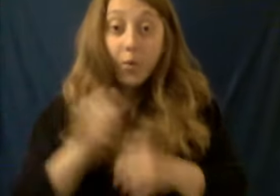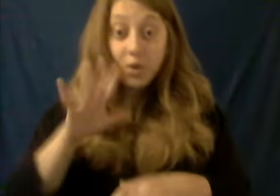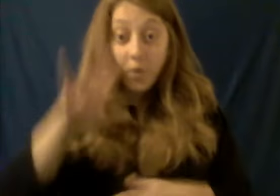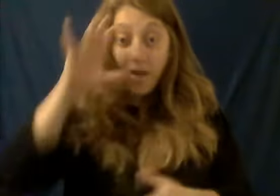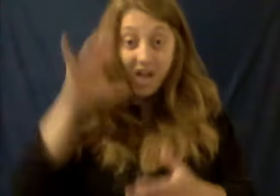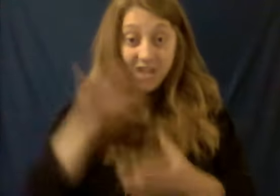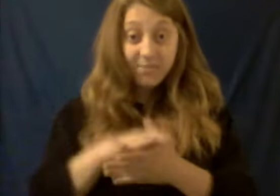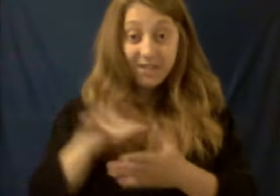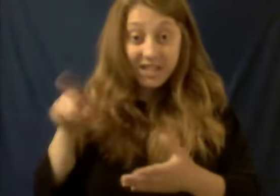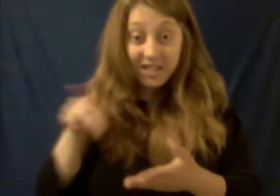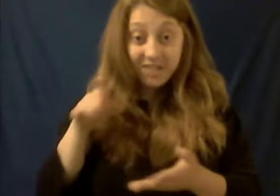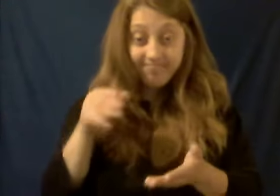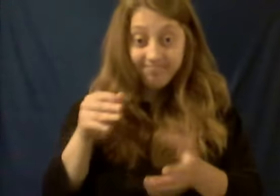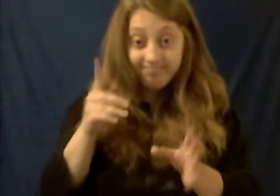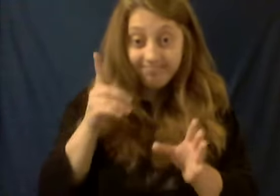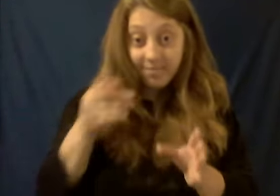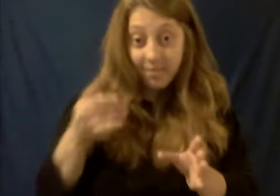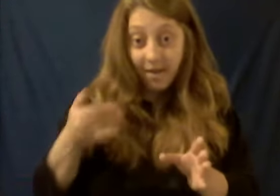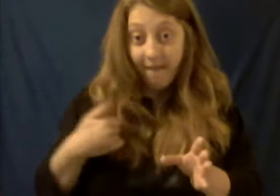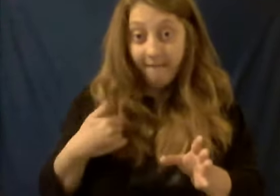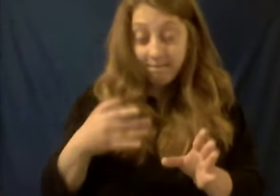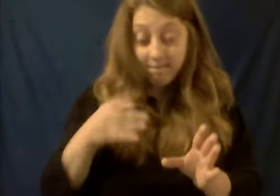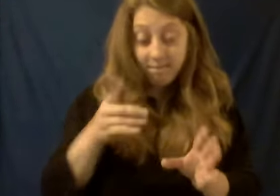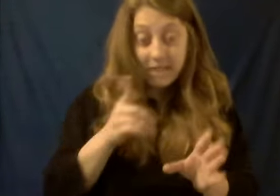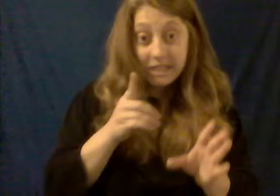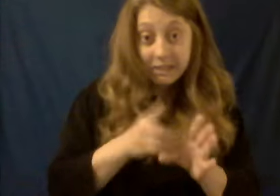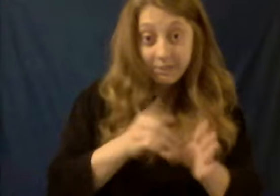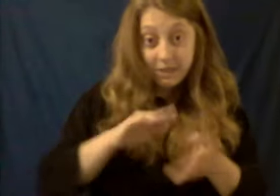for in regards to that.